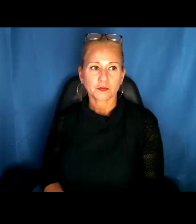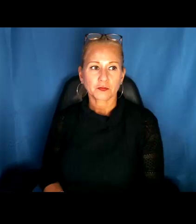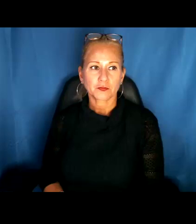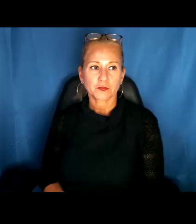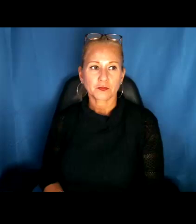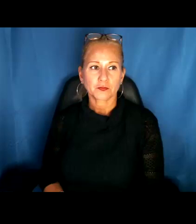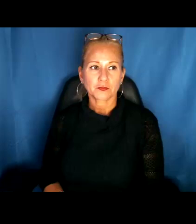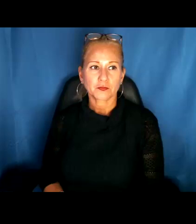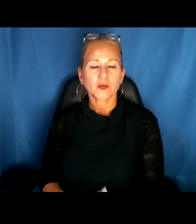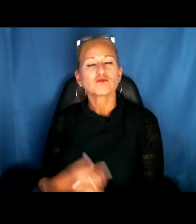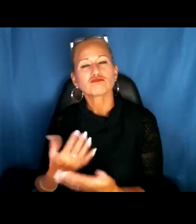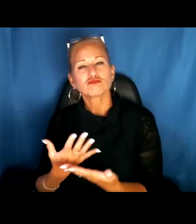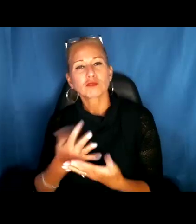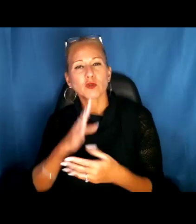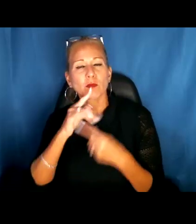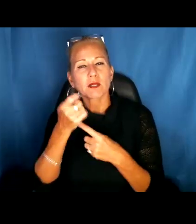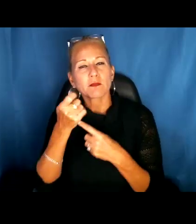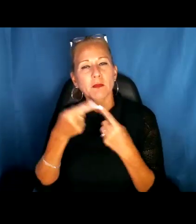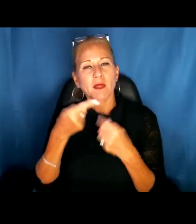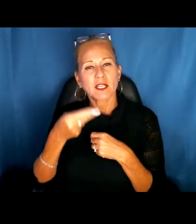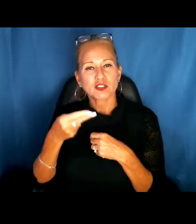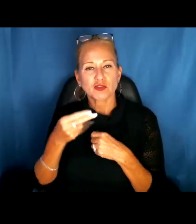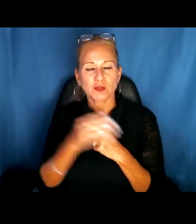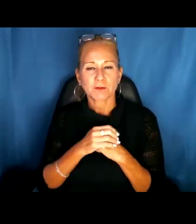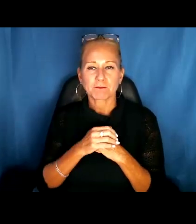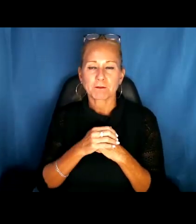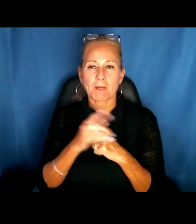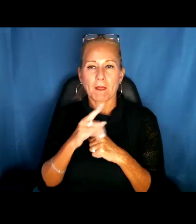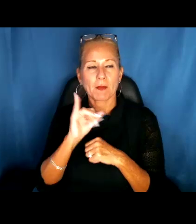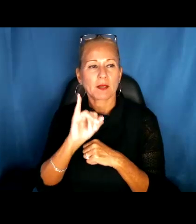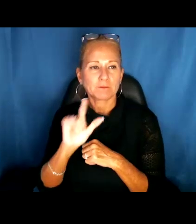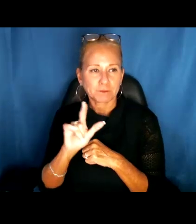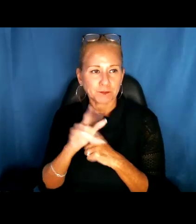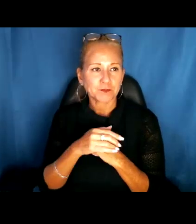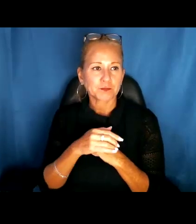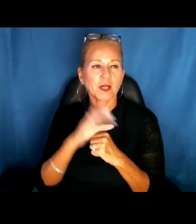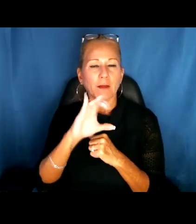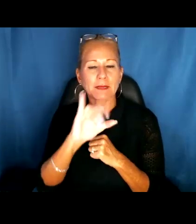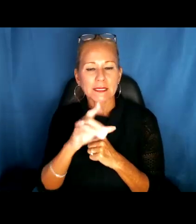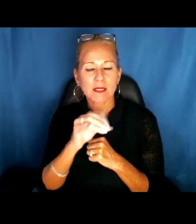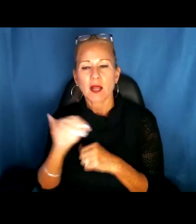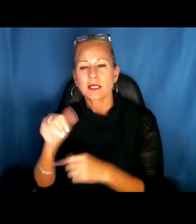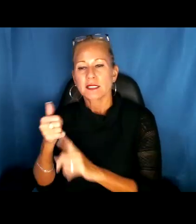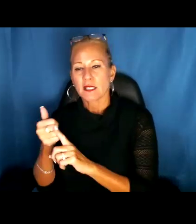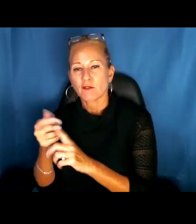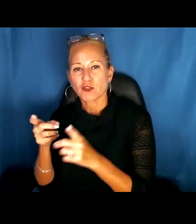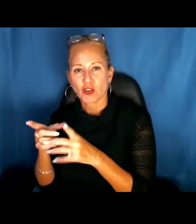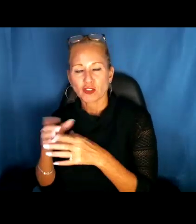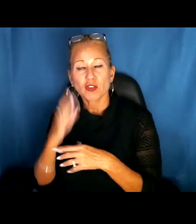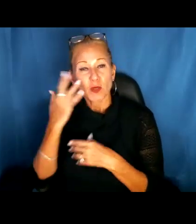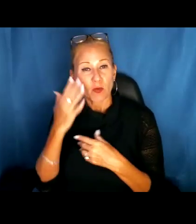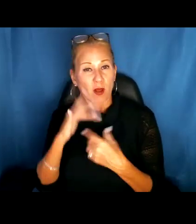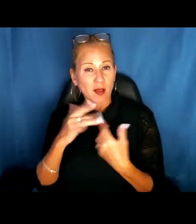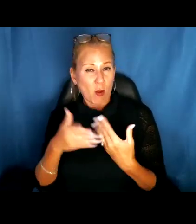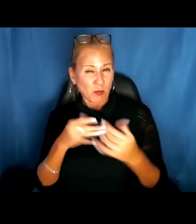So now let's talk a little bit about the history of Centers for Independent Living and self-direction to see why they go so well together. The reason they're